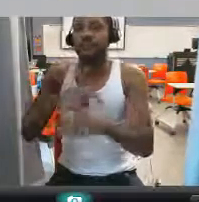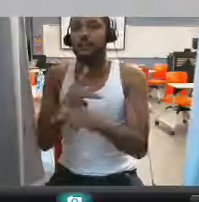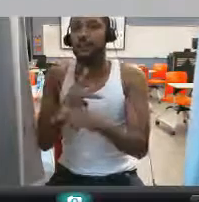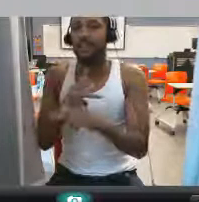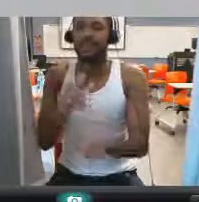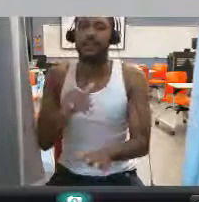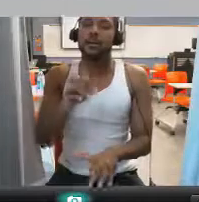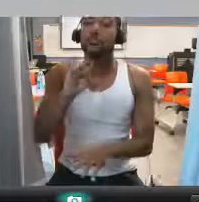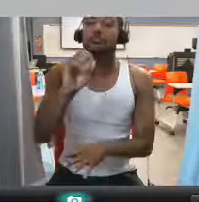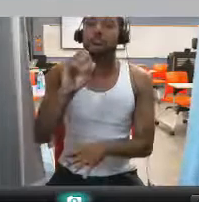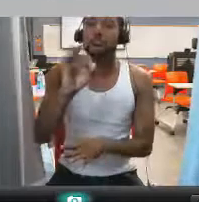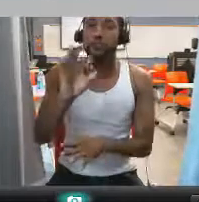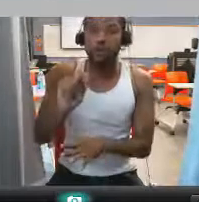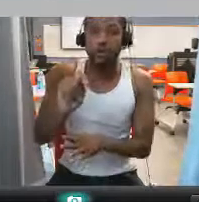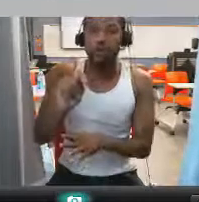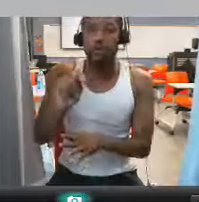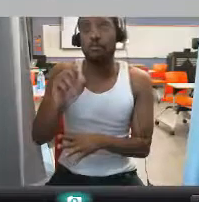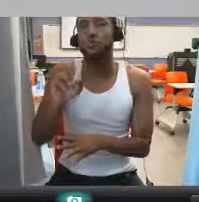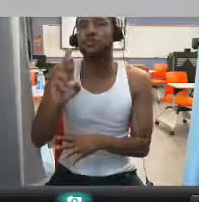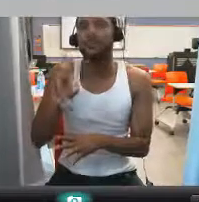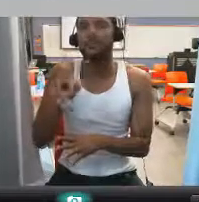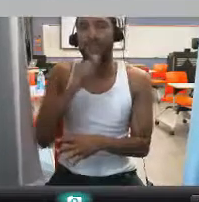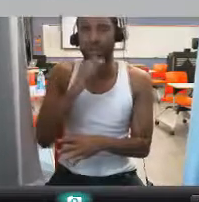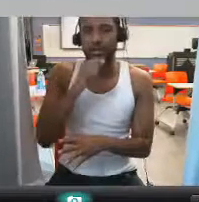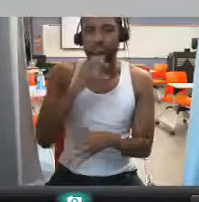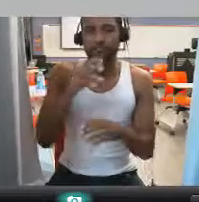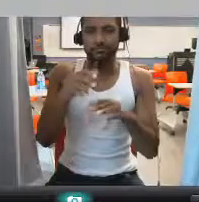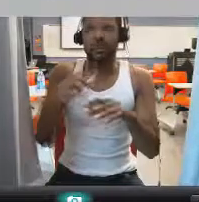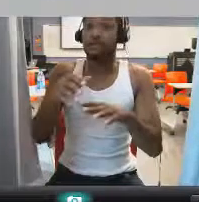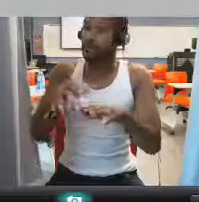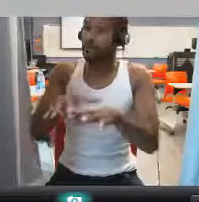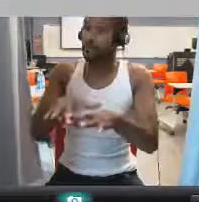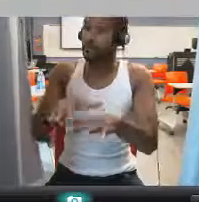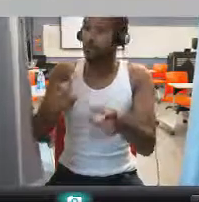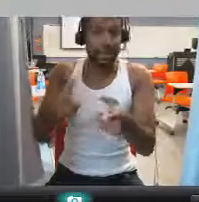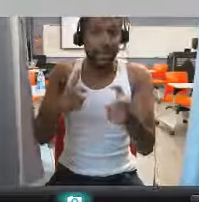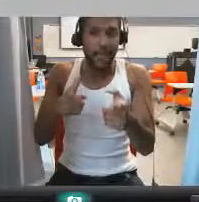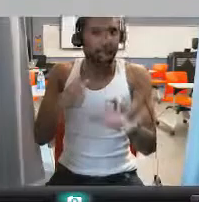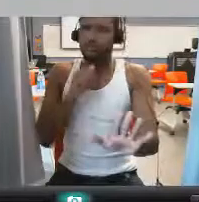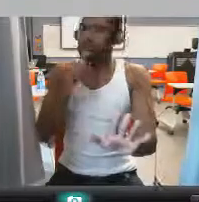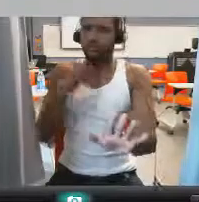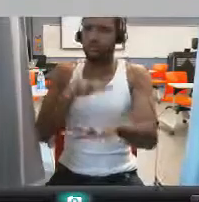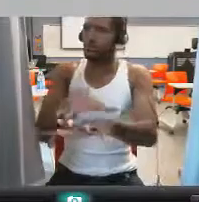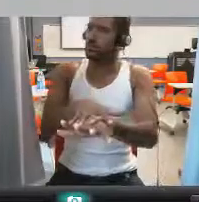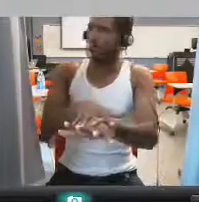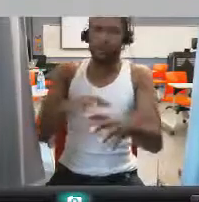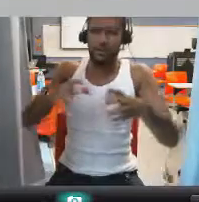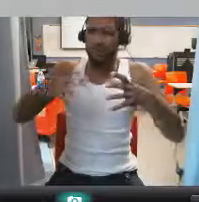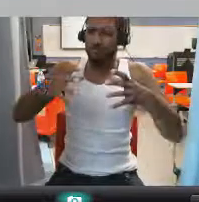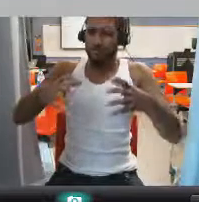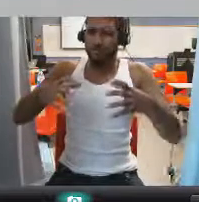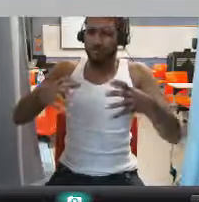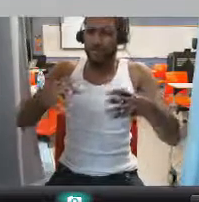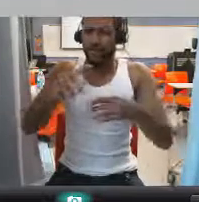Like soft serve. But not fast, really slow. And it was fucking thick. Like,